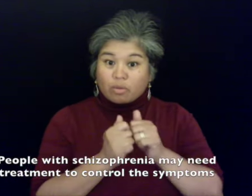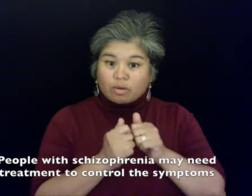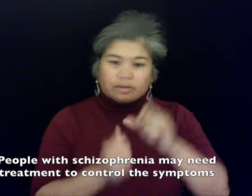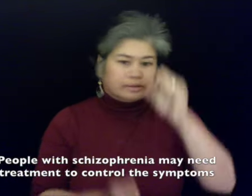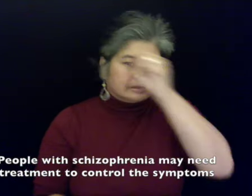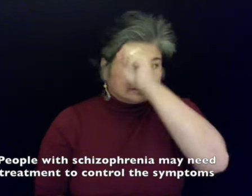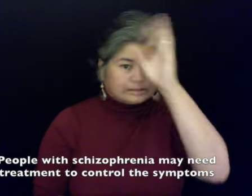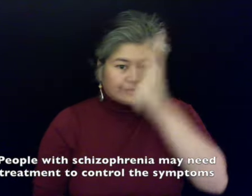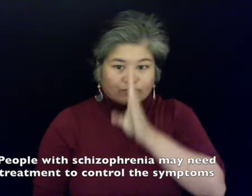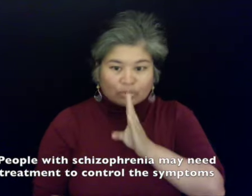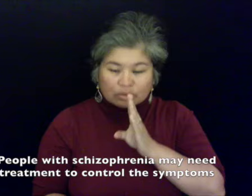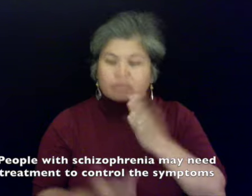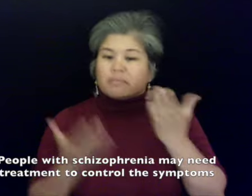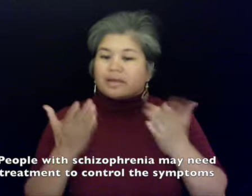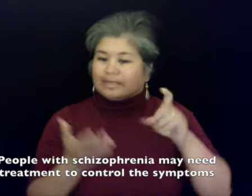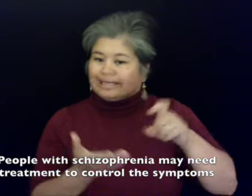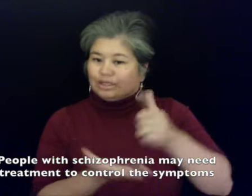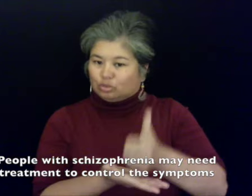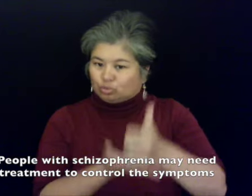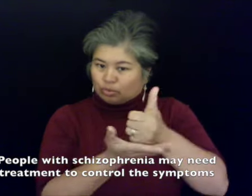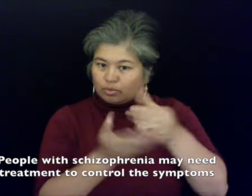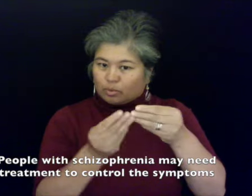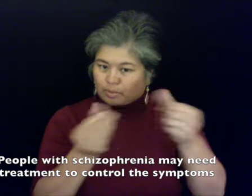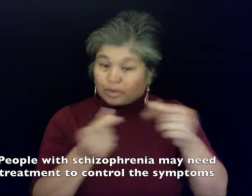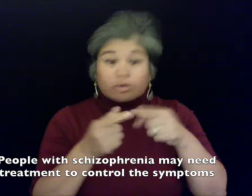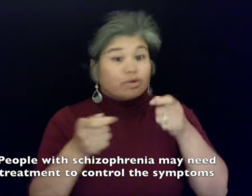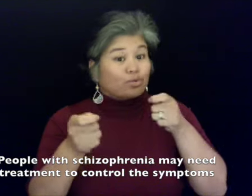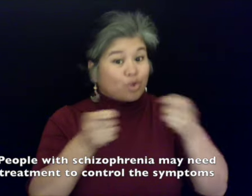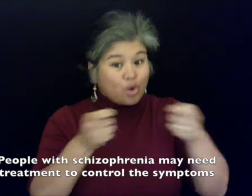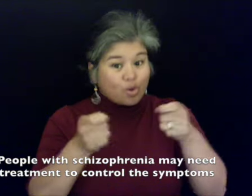People with schizophrenia may need treatment to control these symptoms